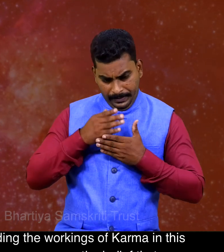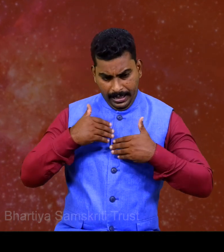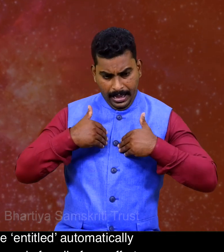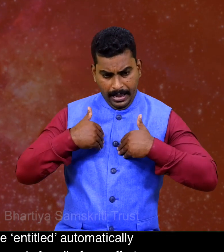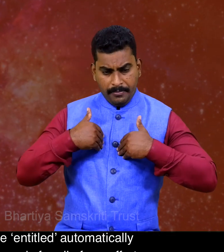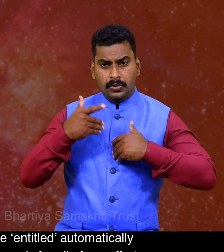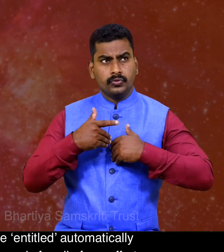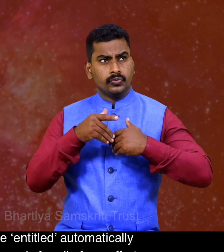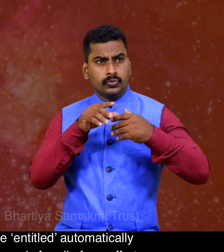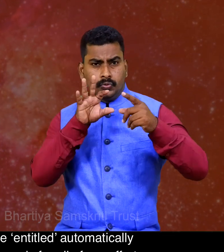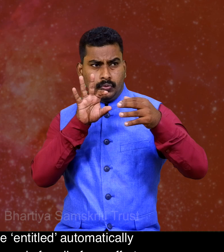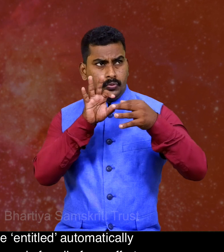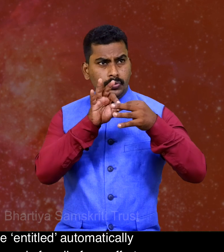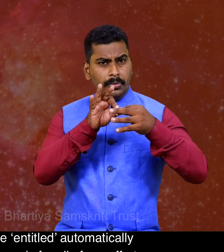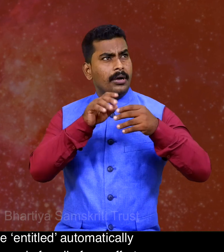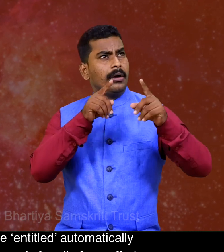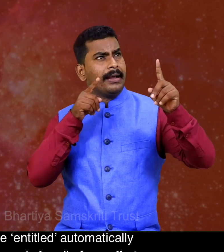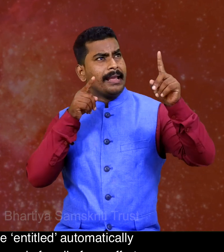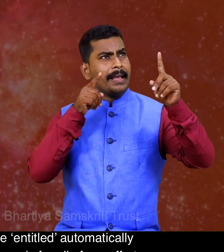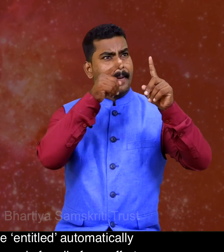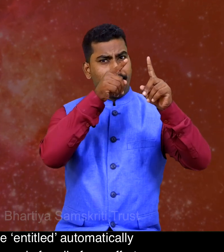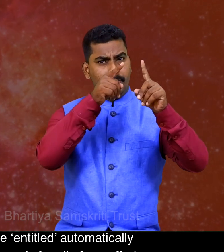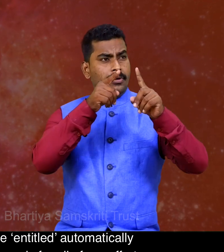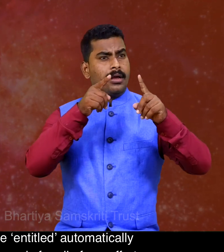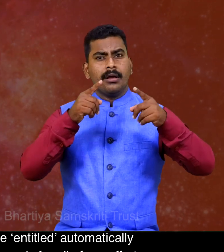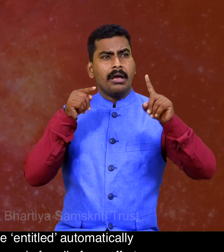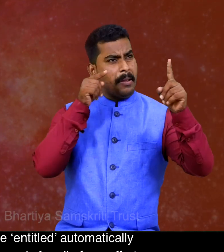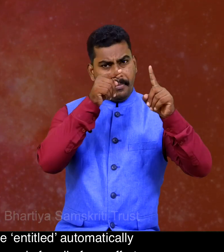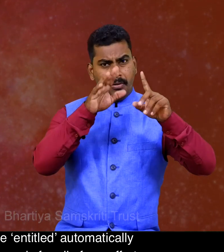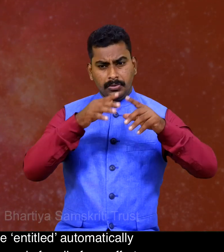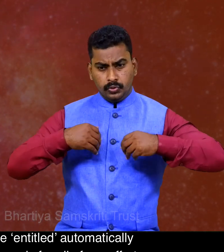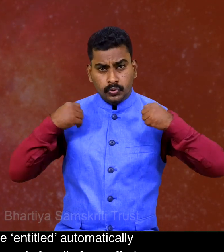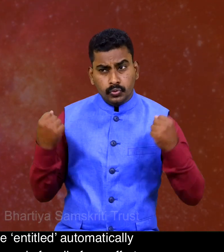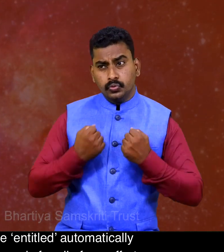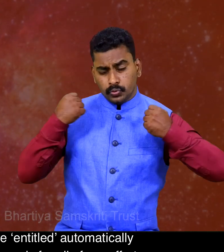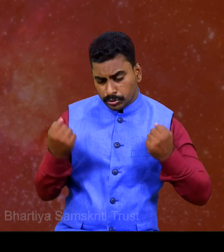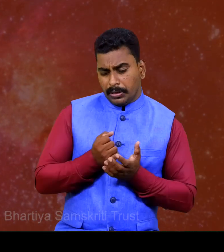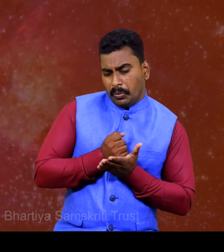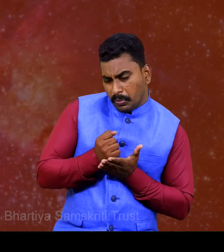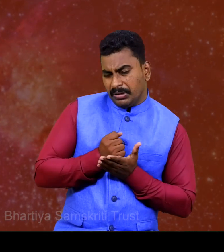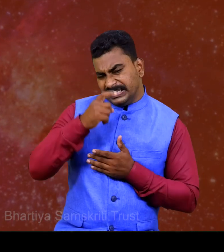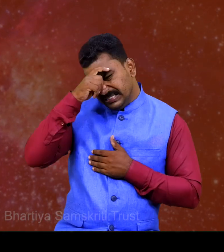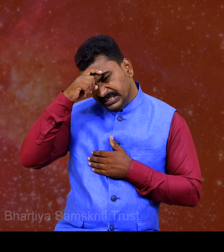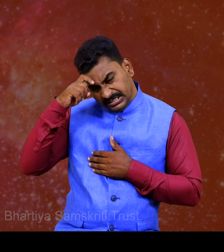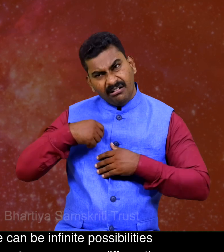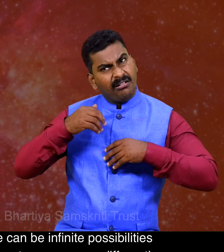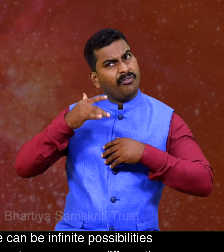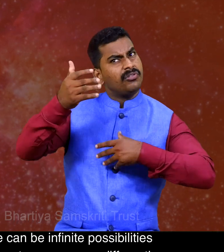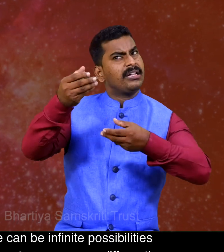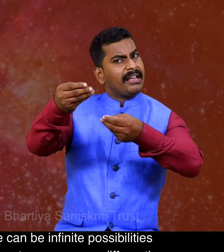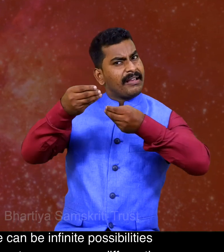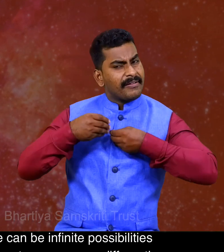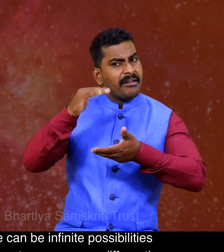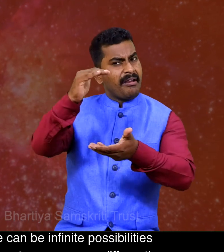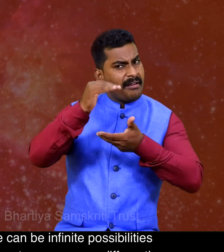are entitled automatically to rewards for all of our efforts. There